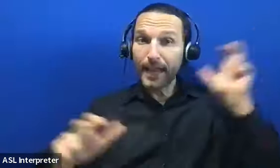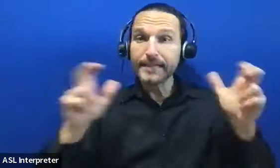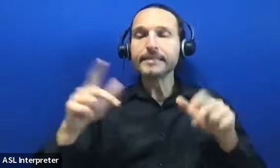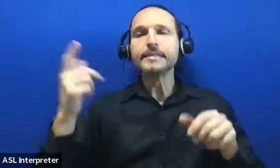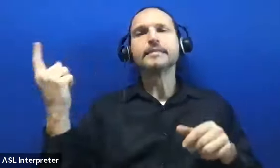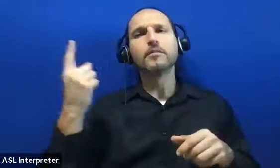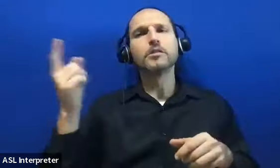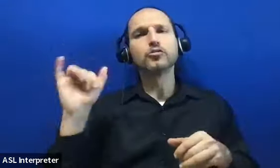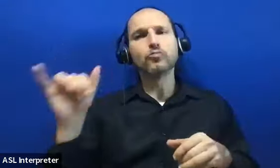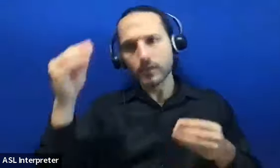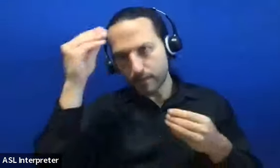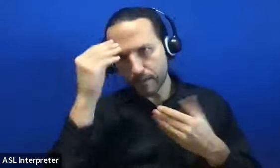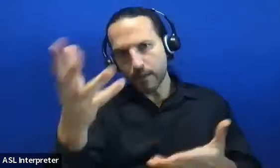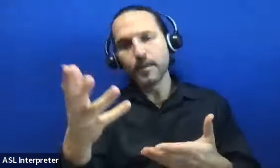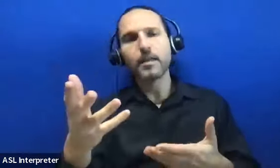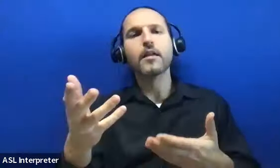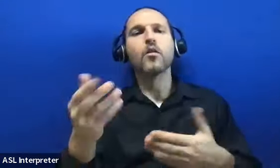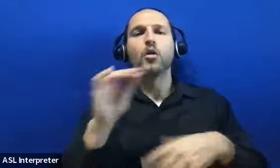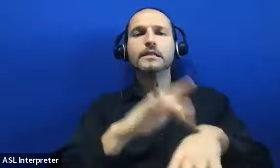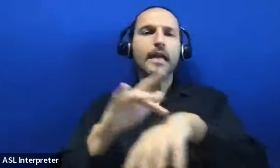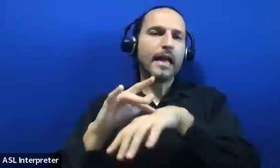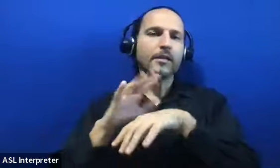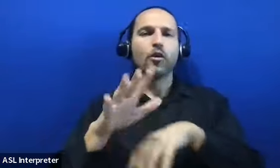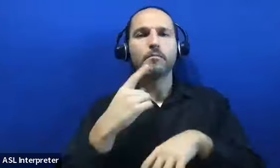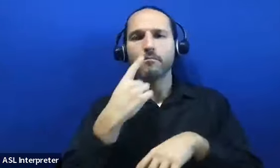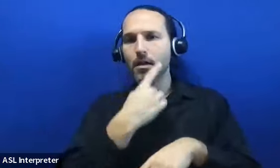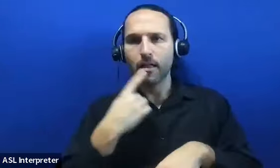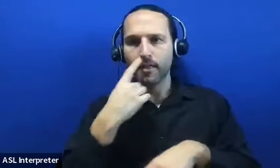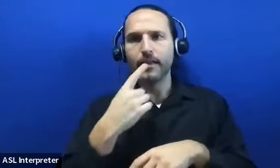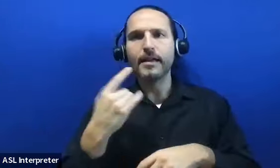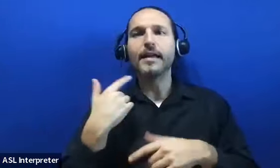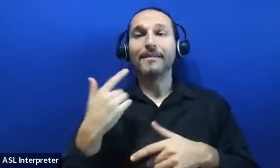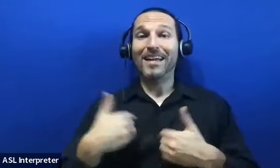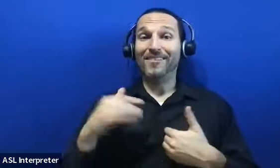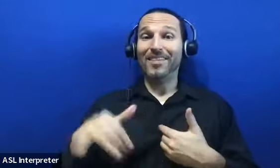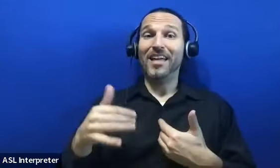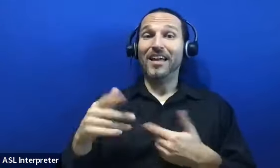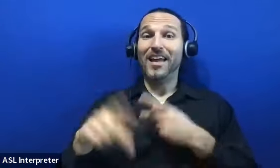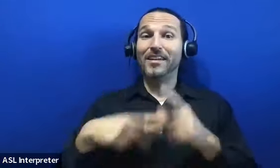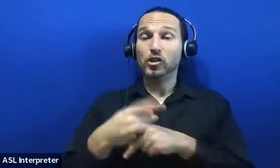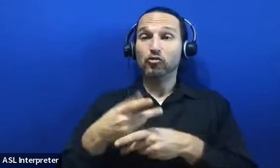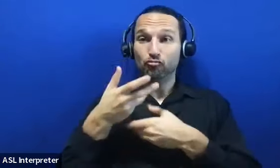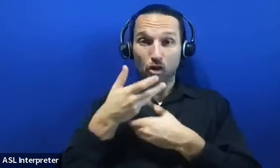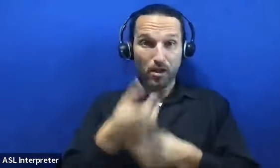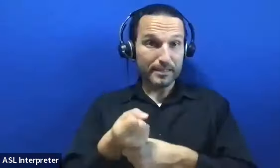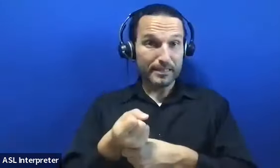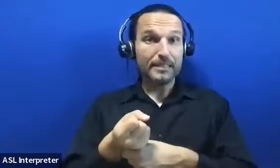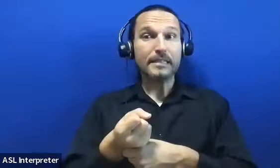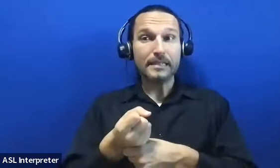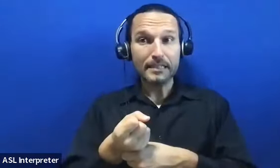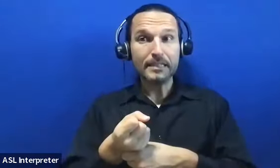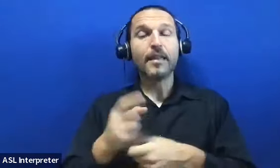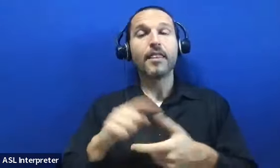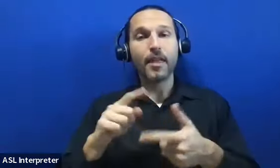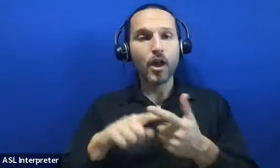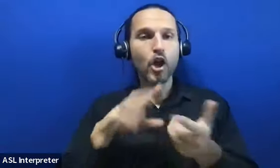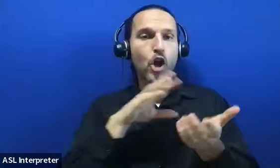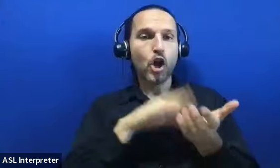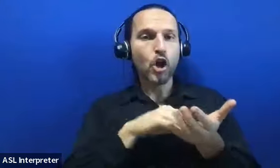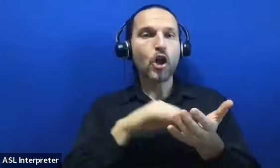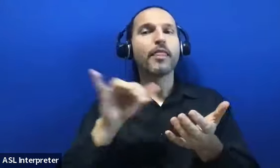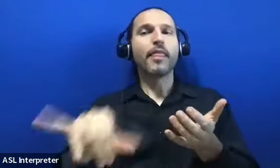is trying to touch or put things in your mouth, you know, unless there is trust there and unless the child is learned that